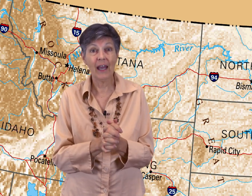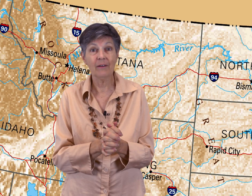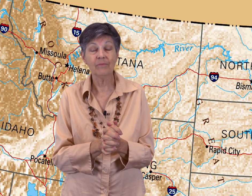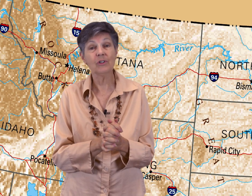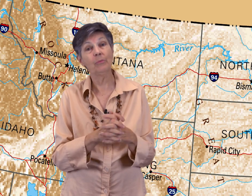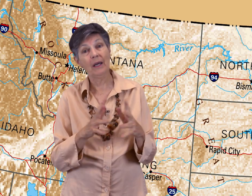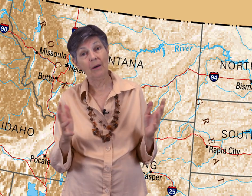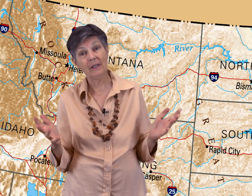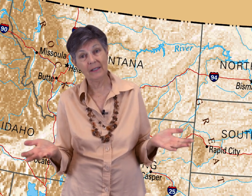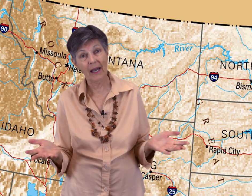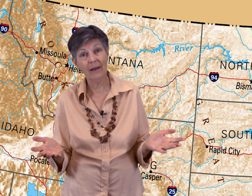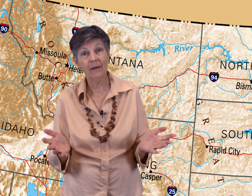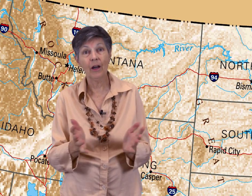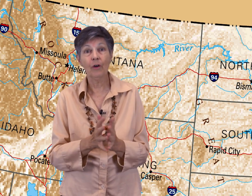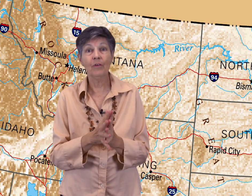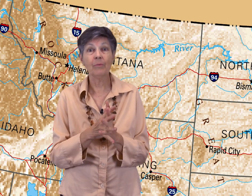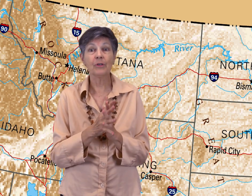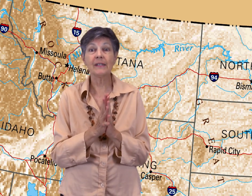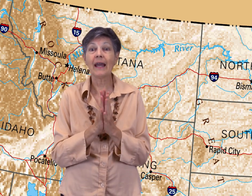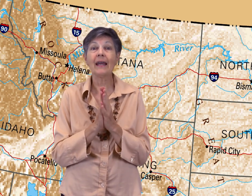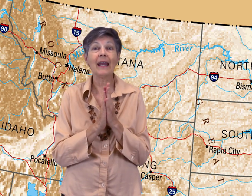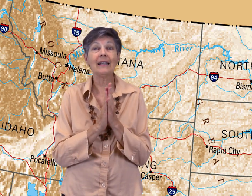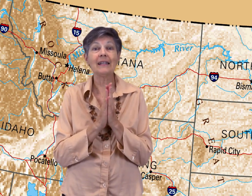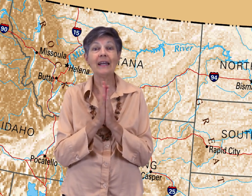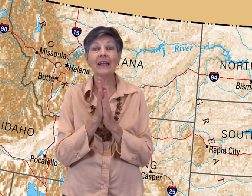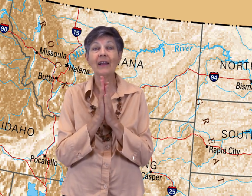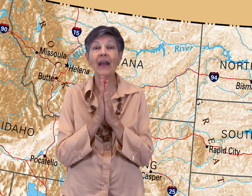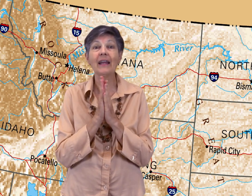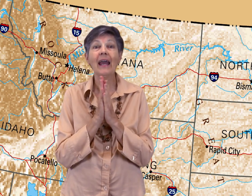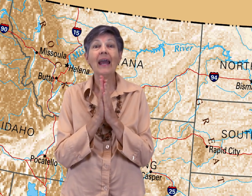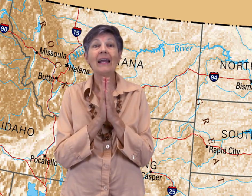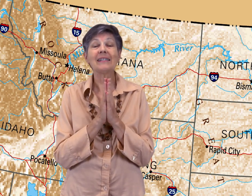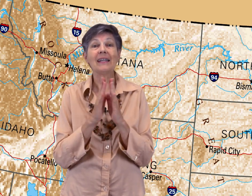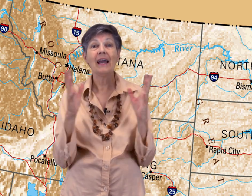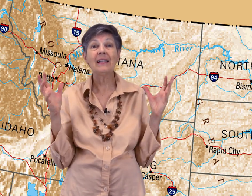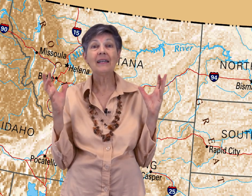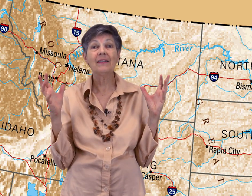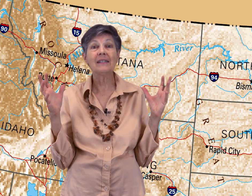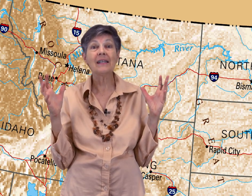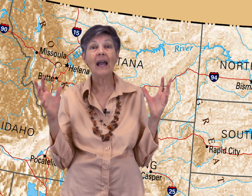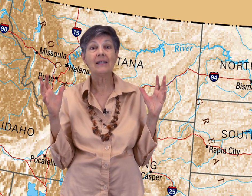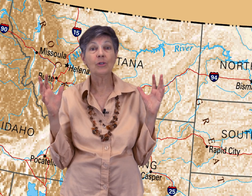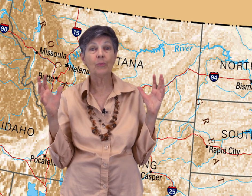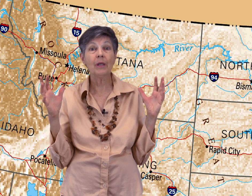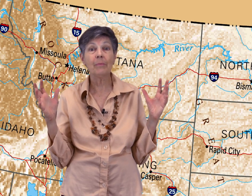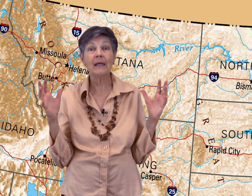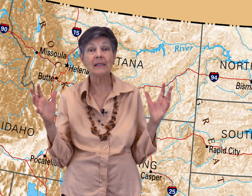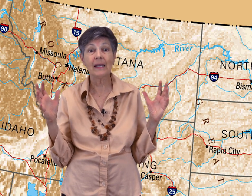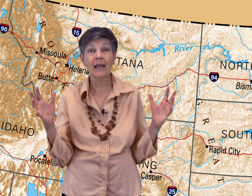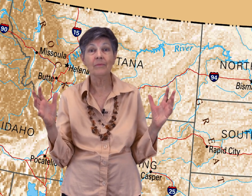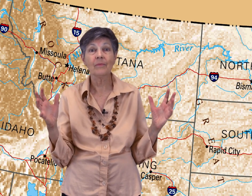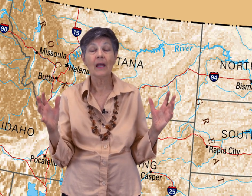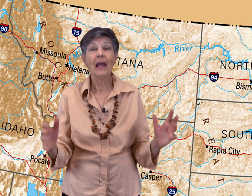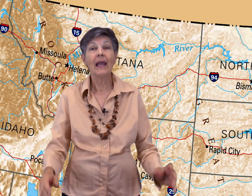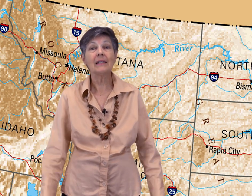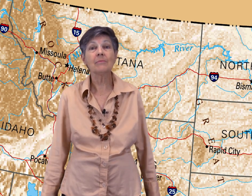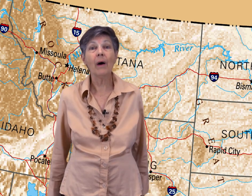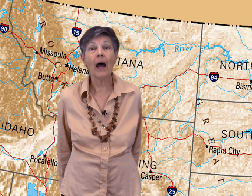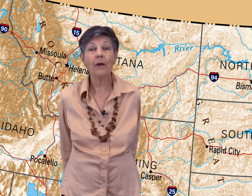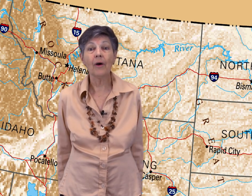state to become a state on November 2nd, 1889. It's the 19th in size, it's a pretty big state. Its motto,